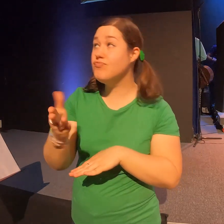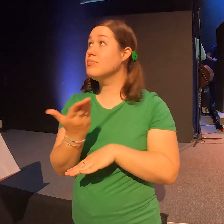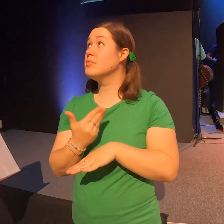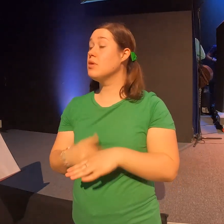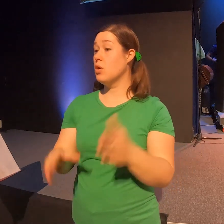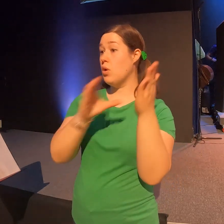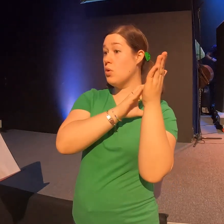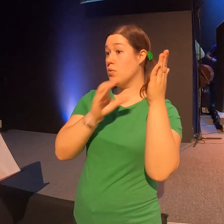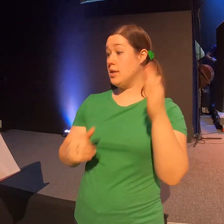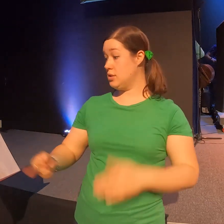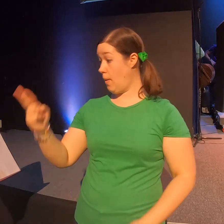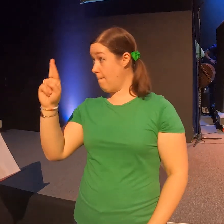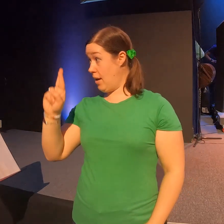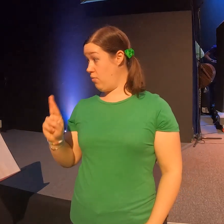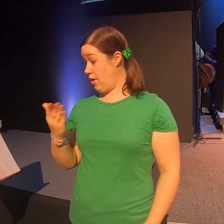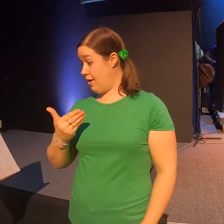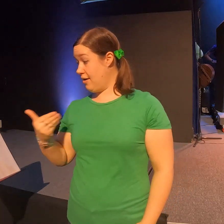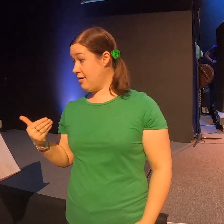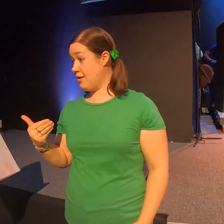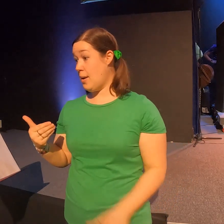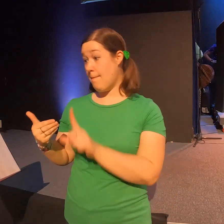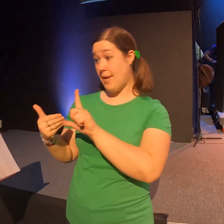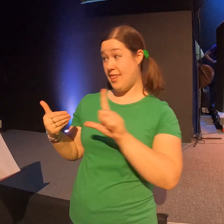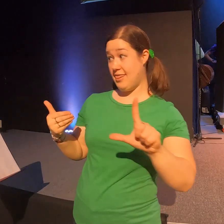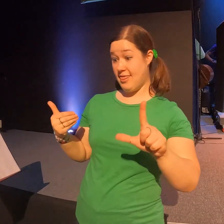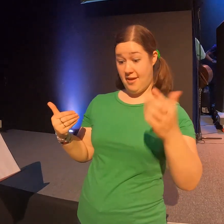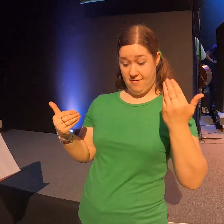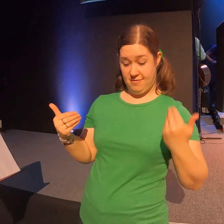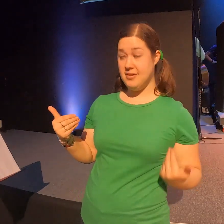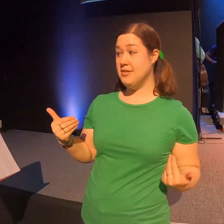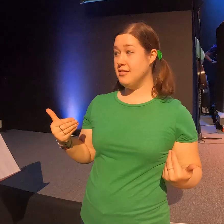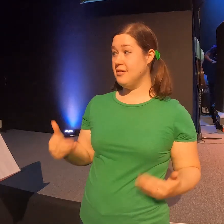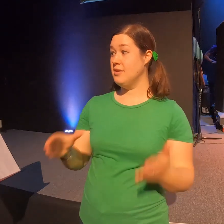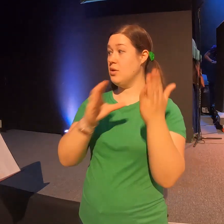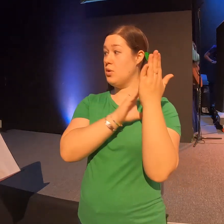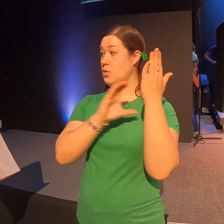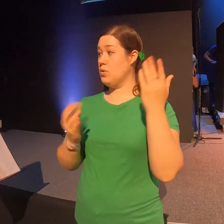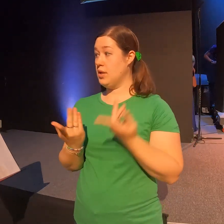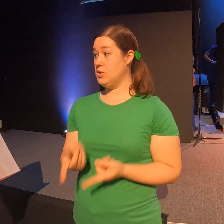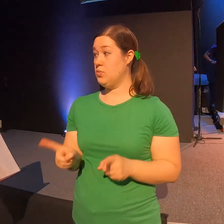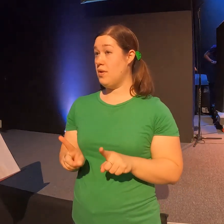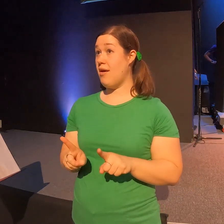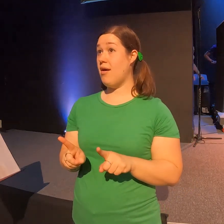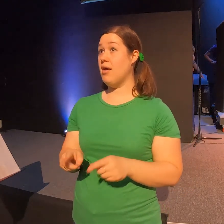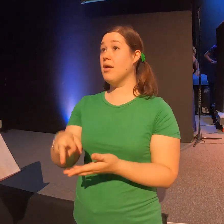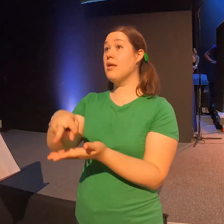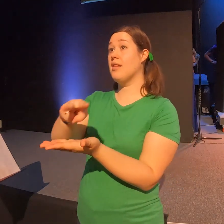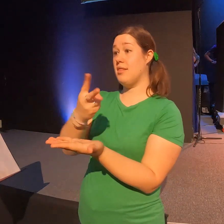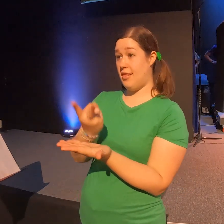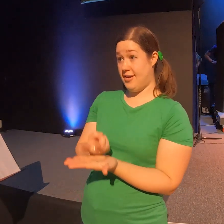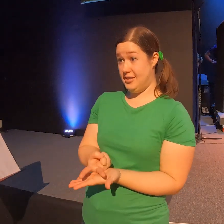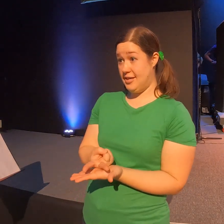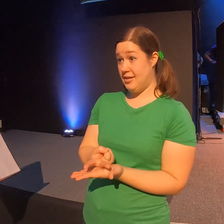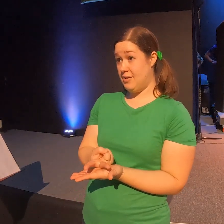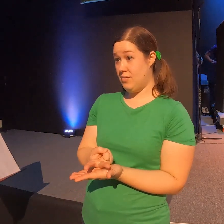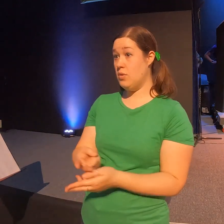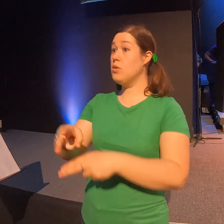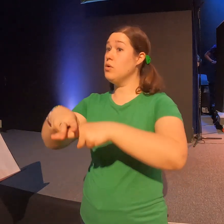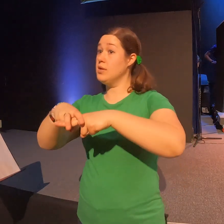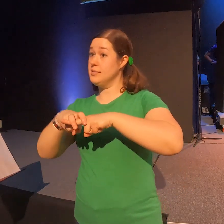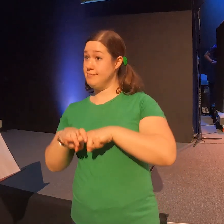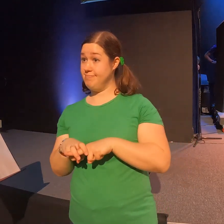on my right, Christ on my left, Christ when I lie down, Christ when I sit